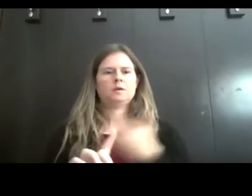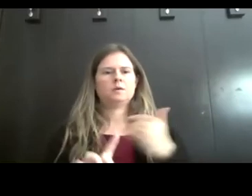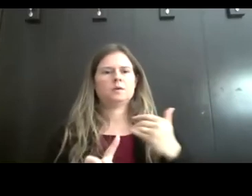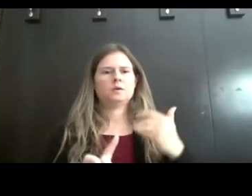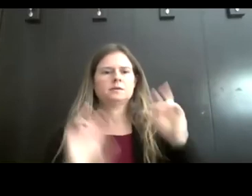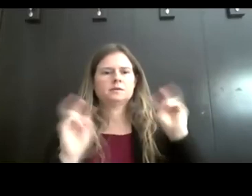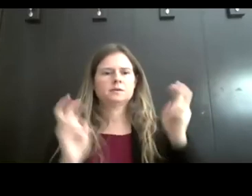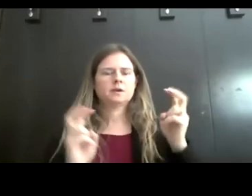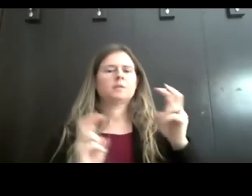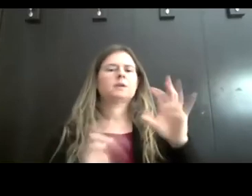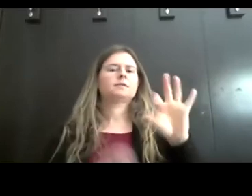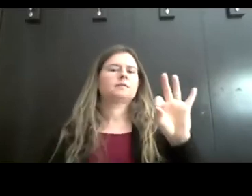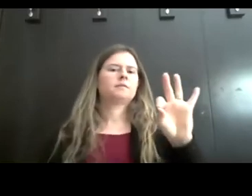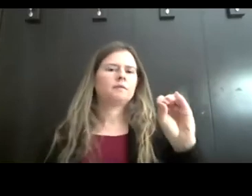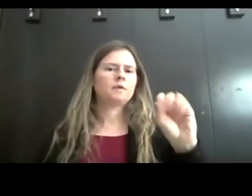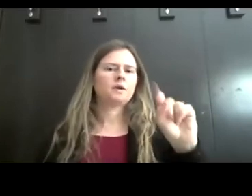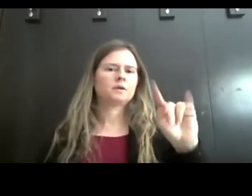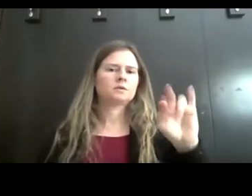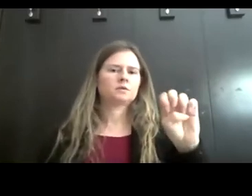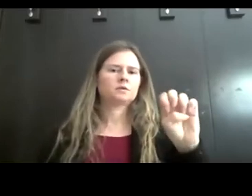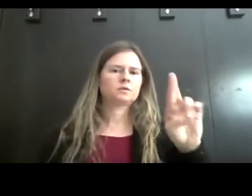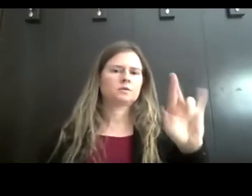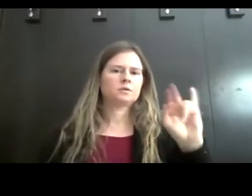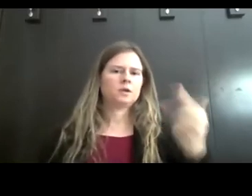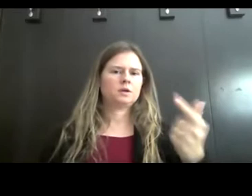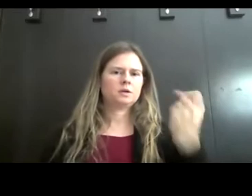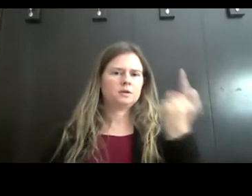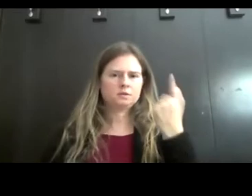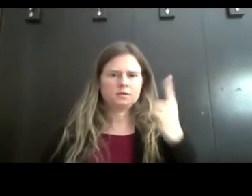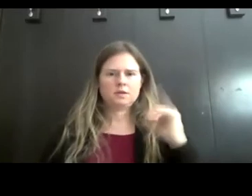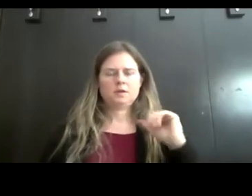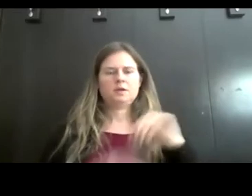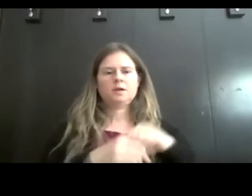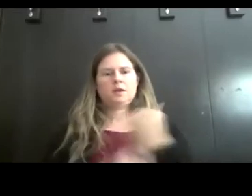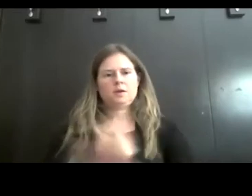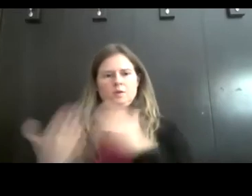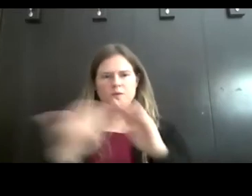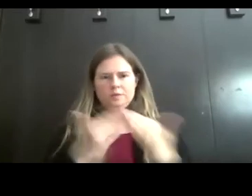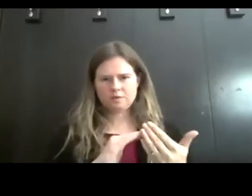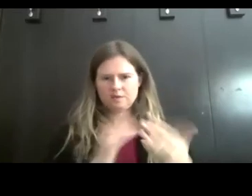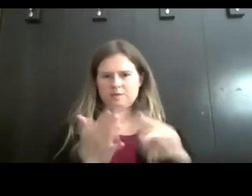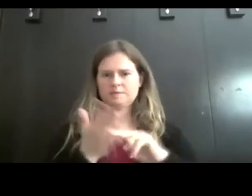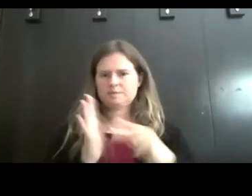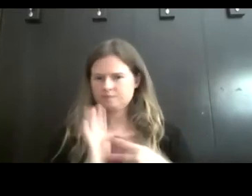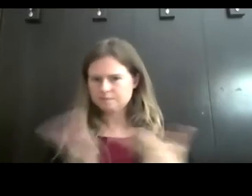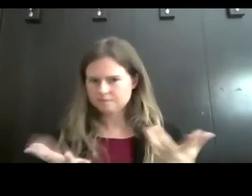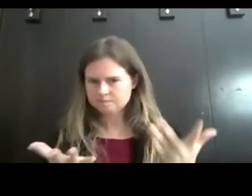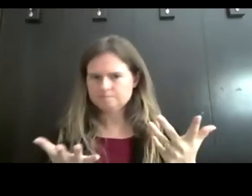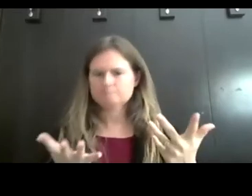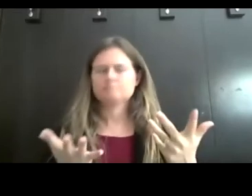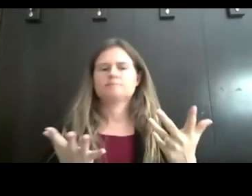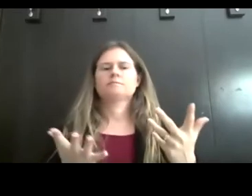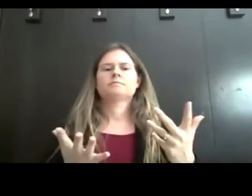Fostering Understanding in Our Community. Fostering understanding includes making